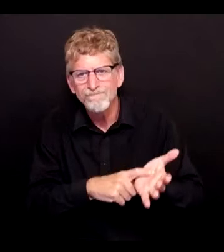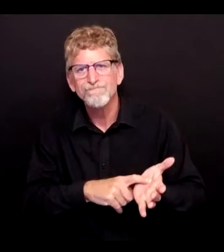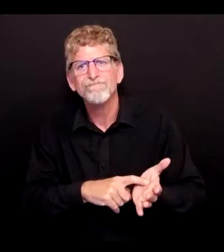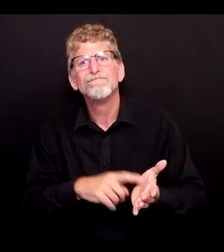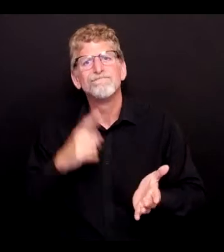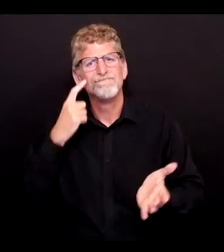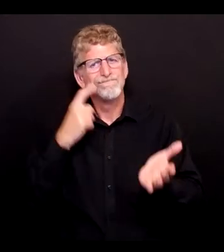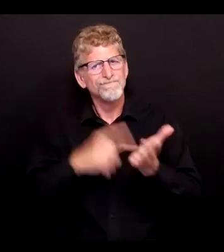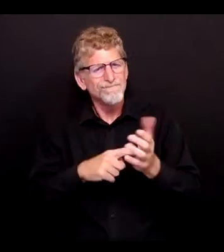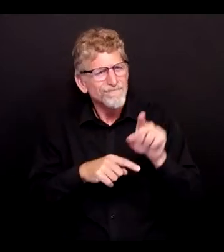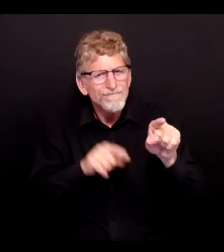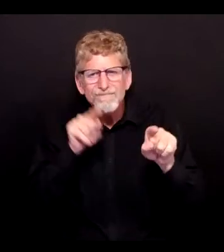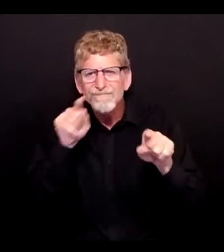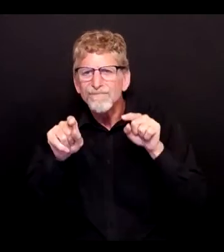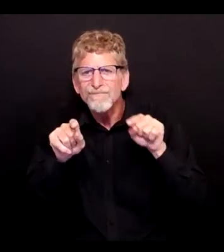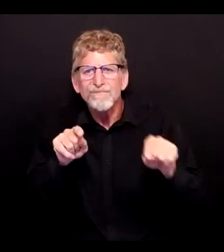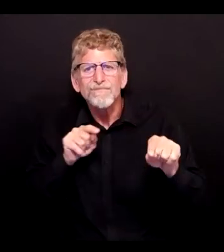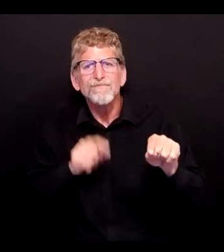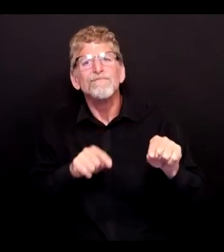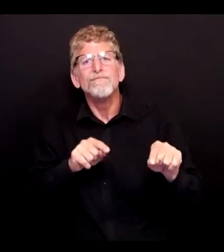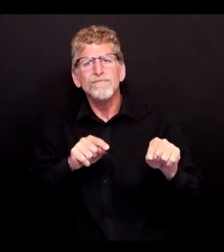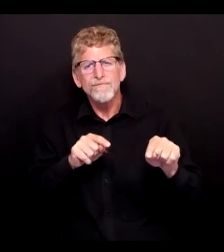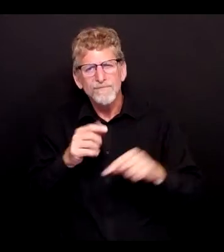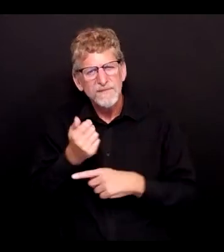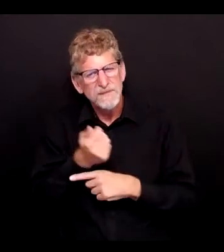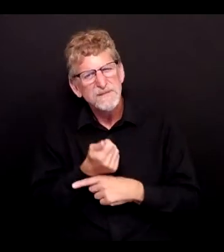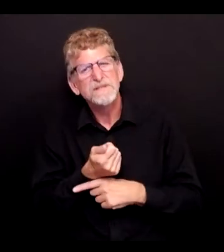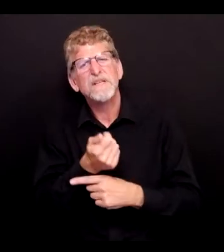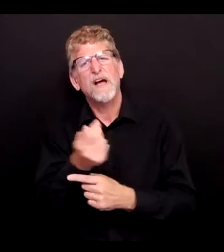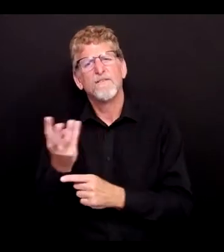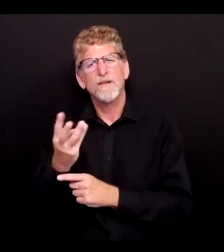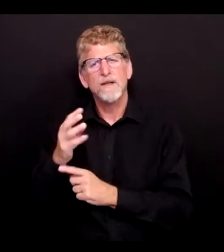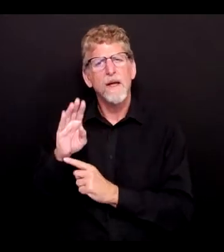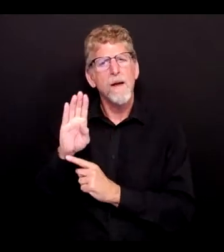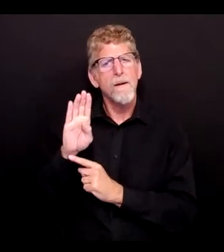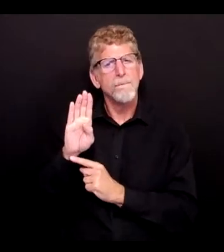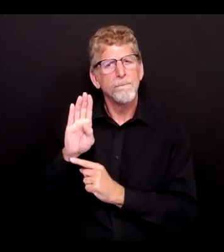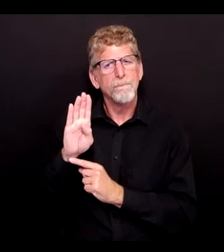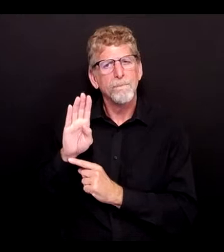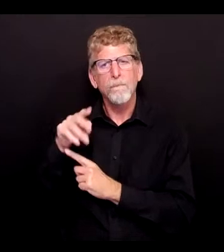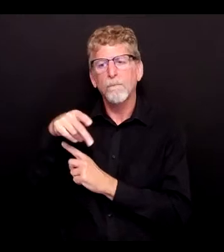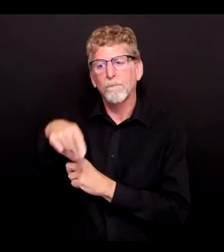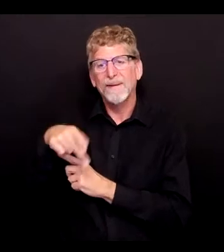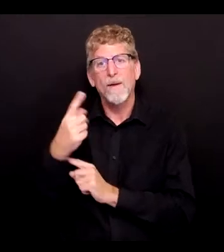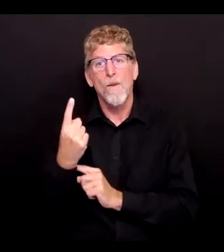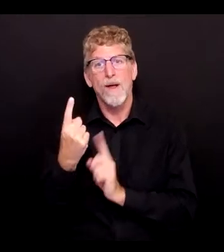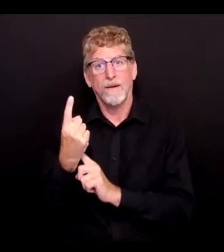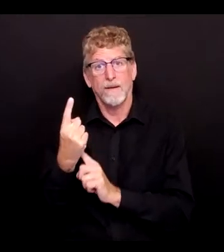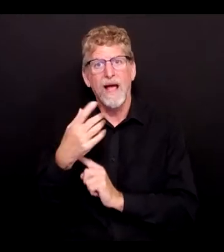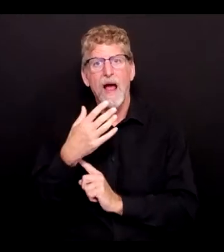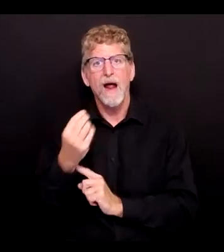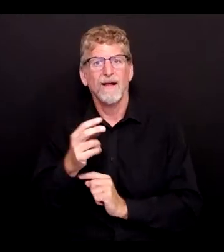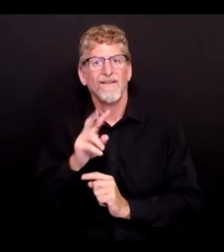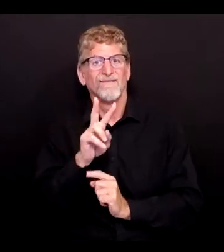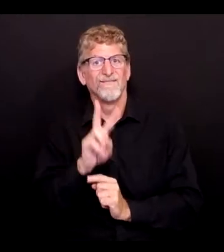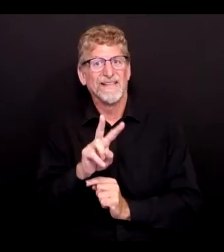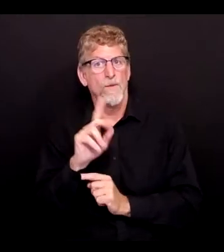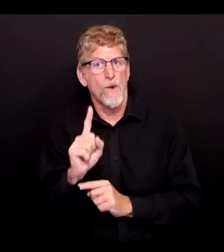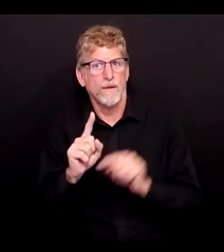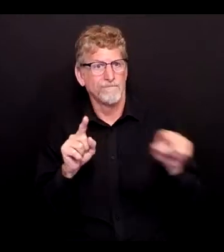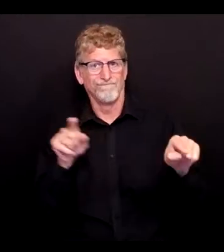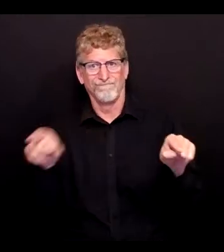B1351 cases, mostly associated with foreign travel. We have now confirmed